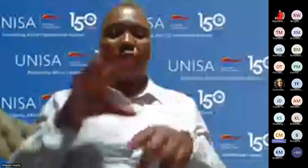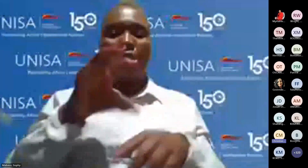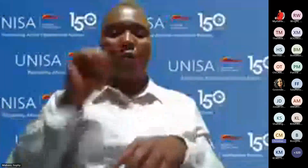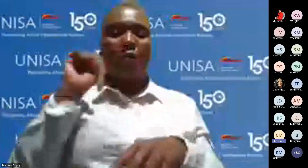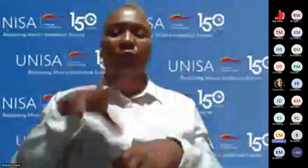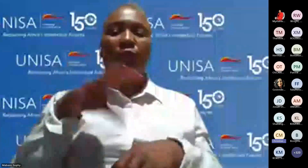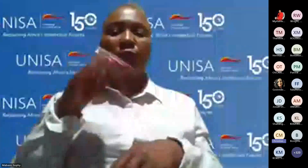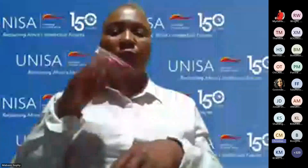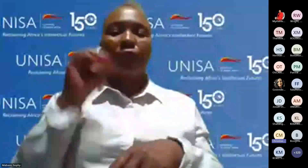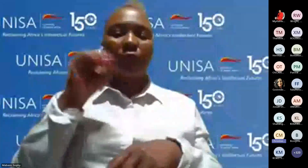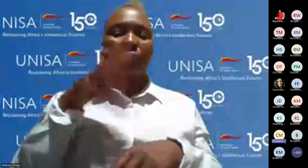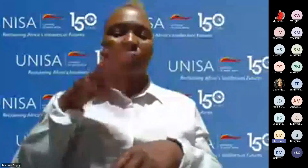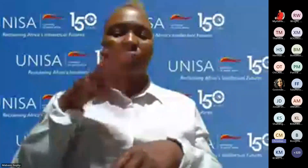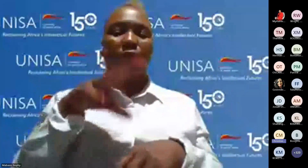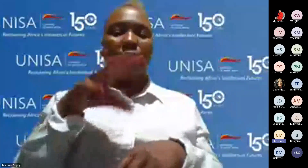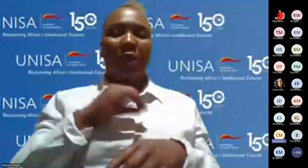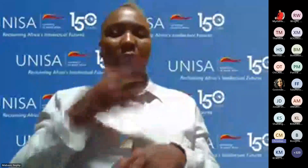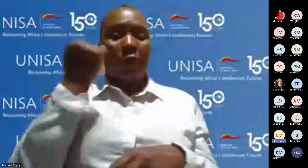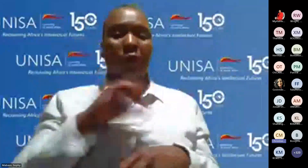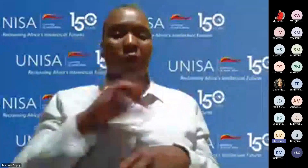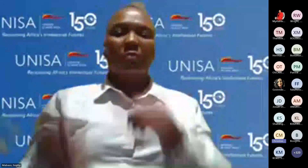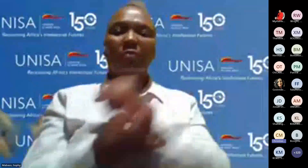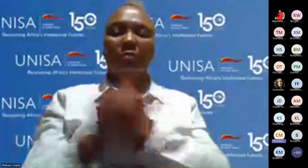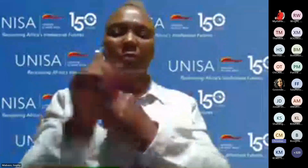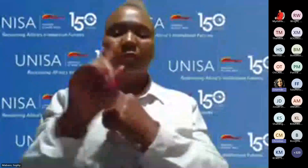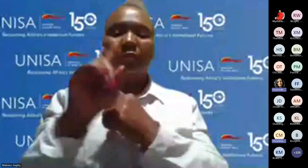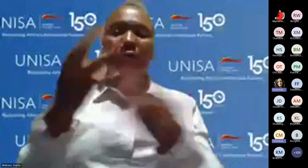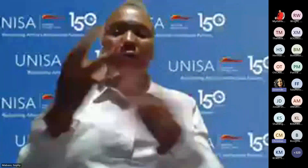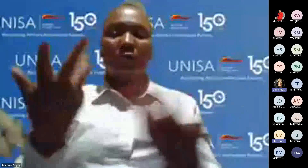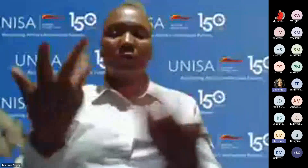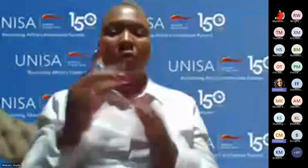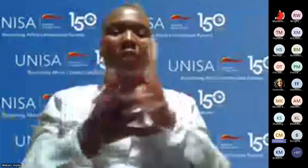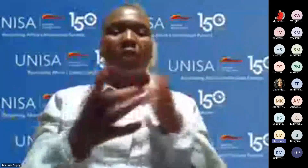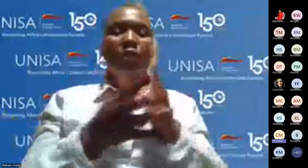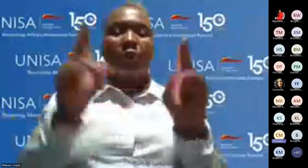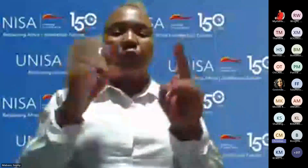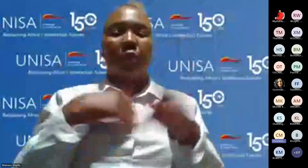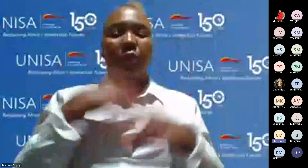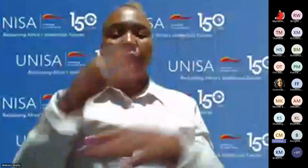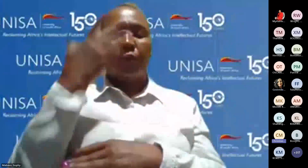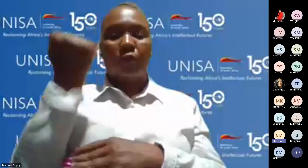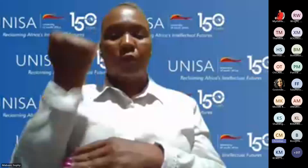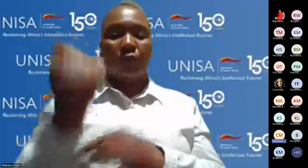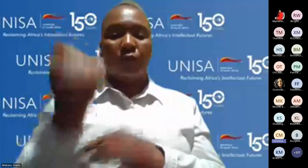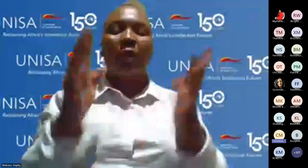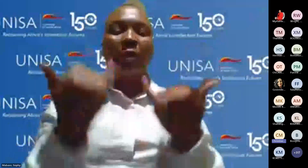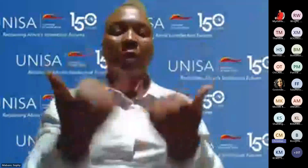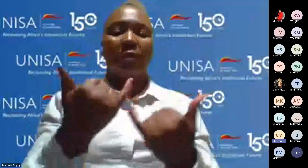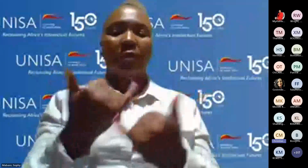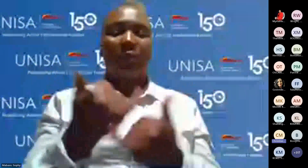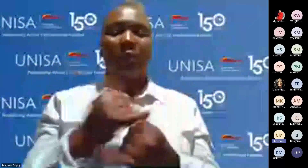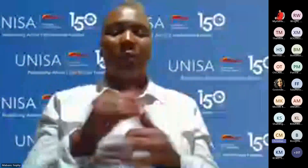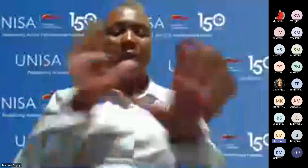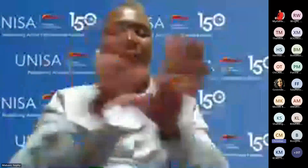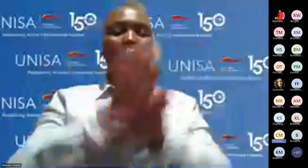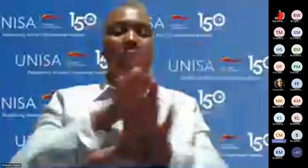happening. It was I think maybe it was a technical issue. I don't know. So now this evening I received a message which